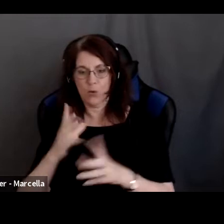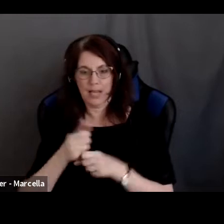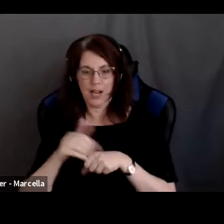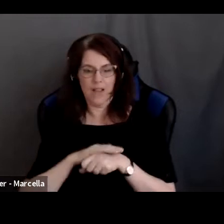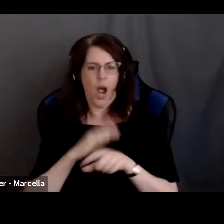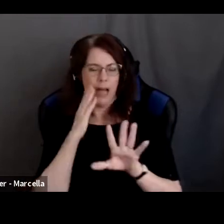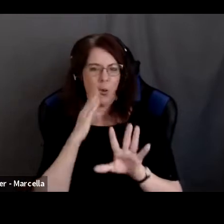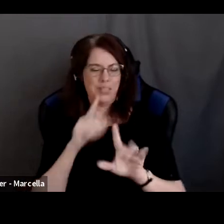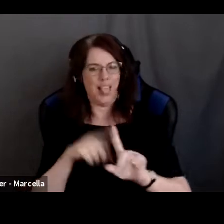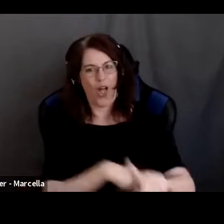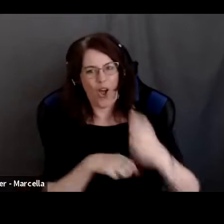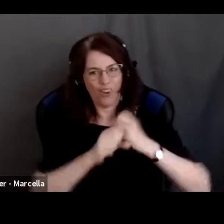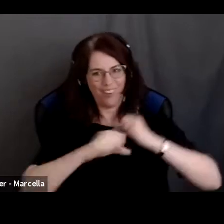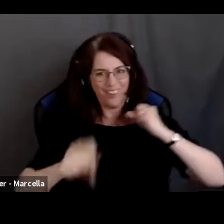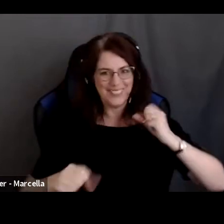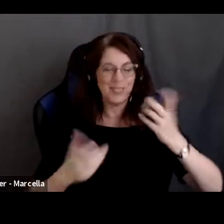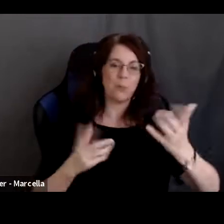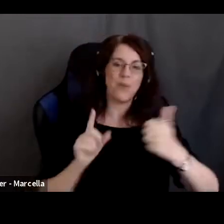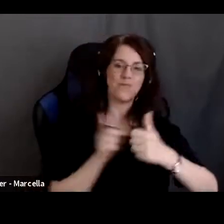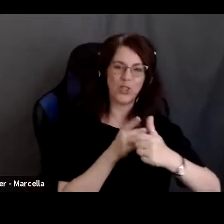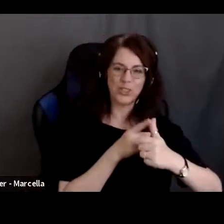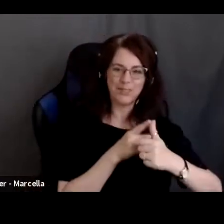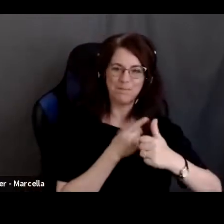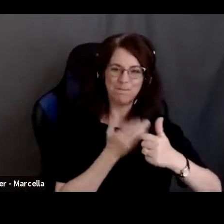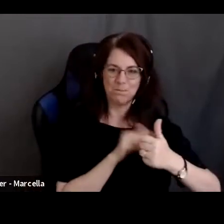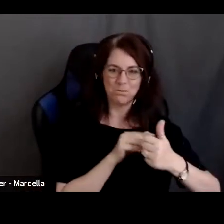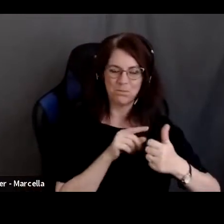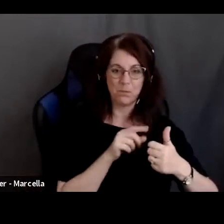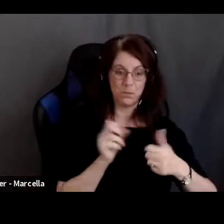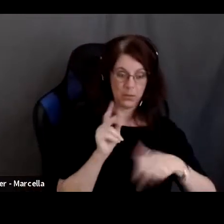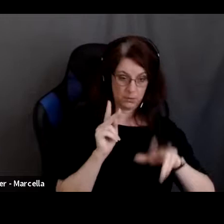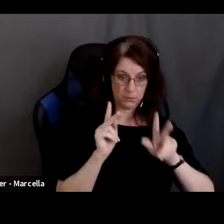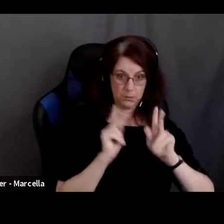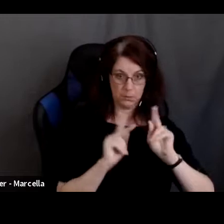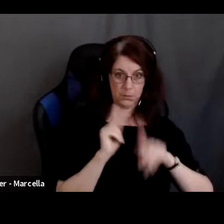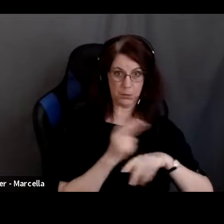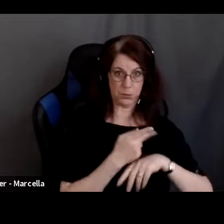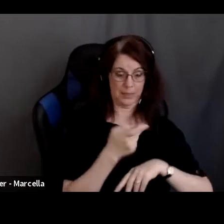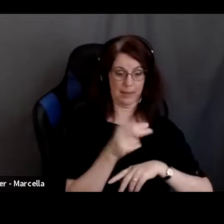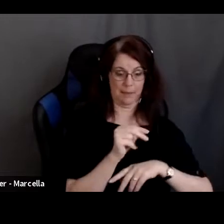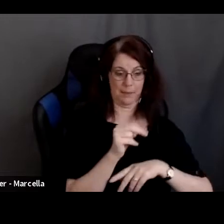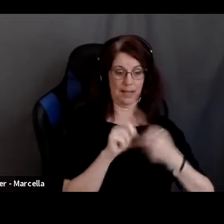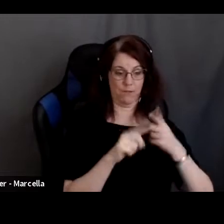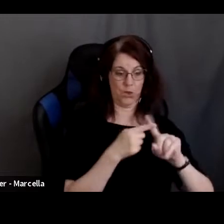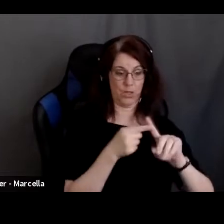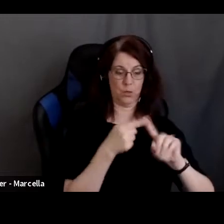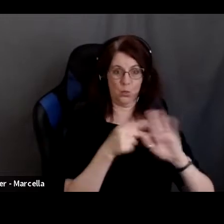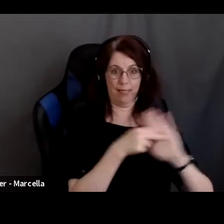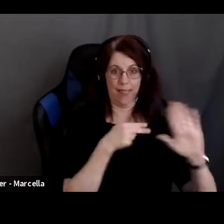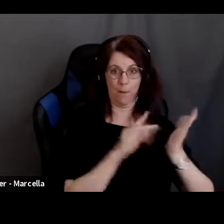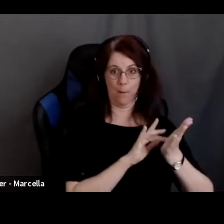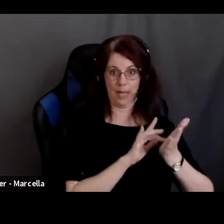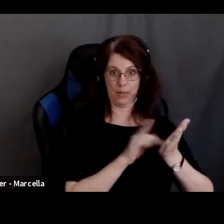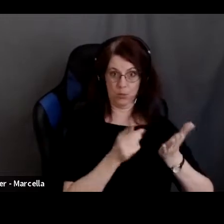that was a long one, so I guess the first one was, do people use Pen Friend to label medications? Do you